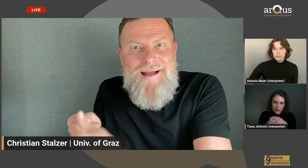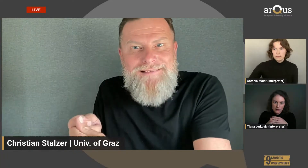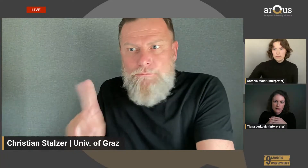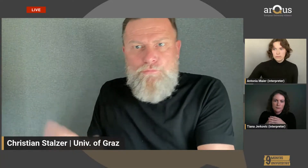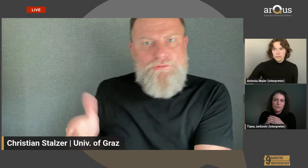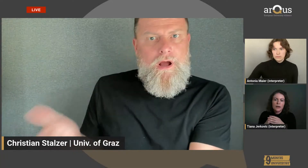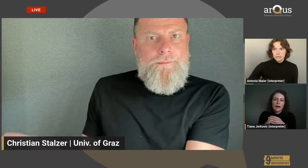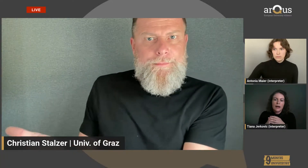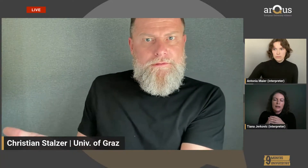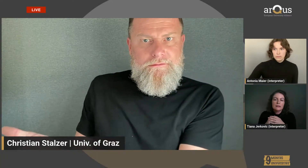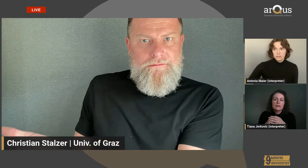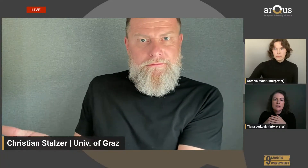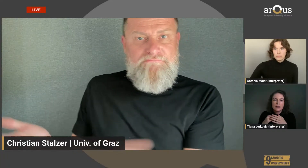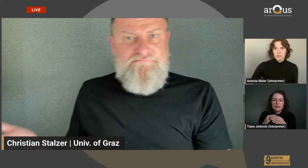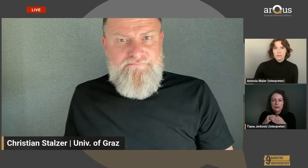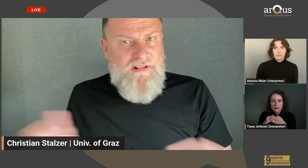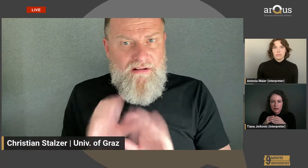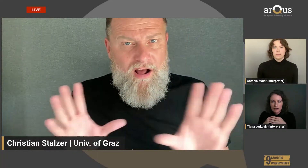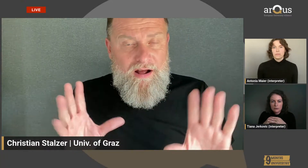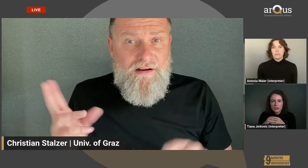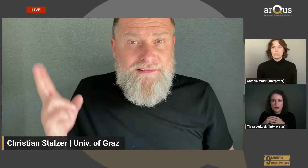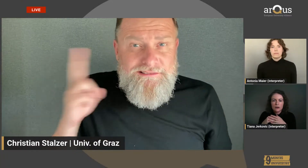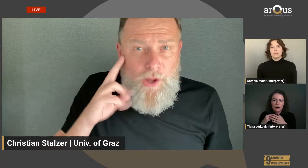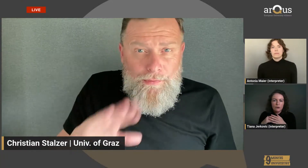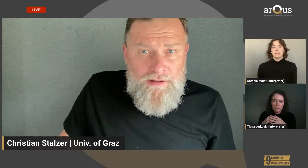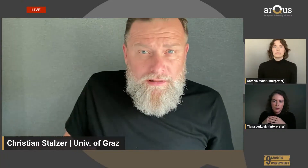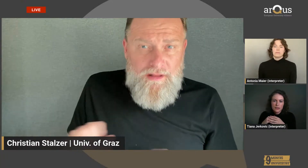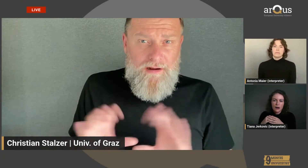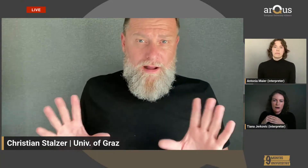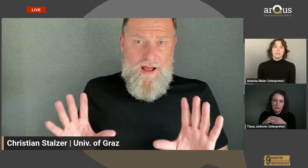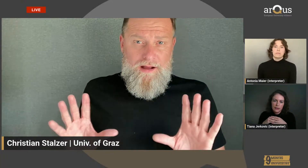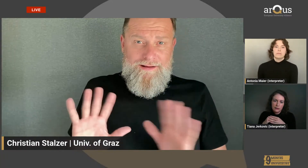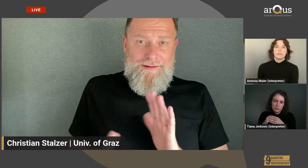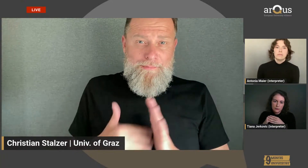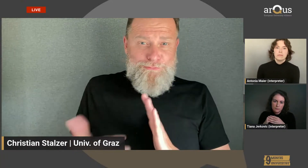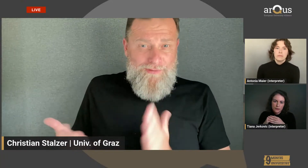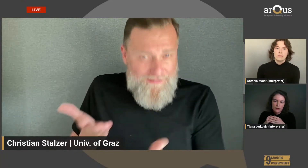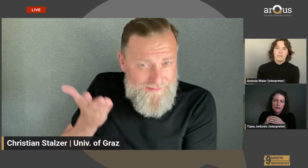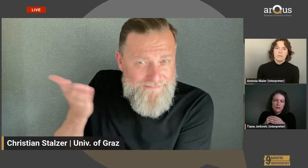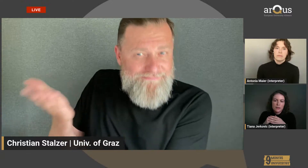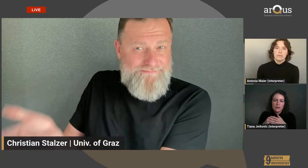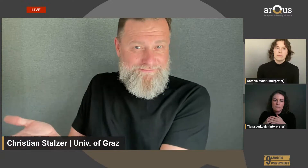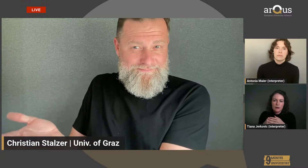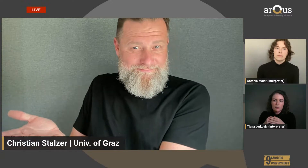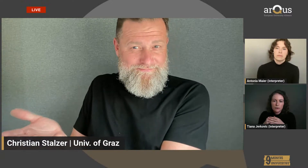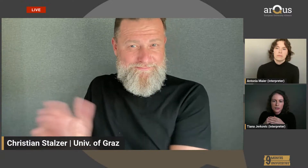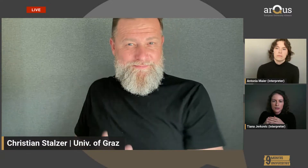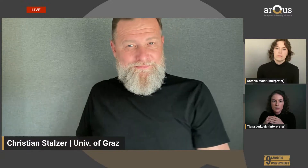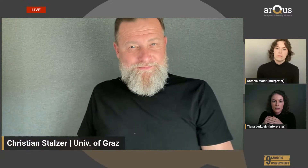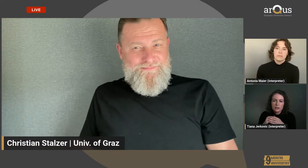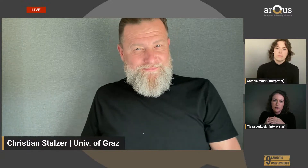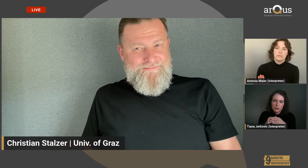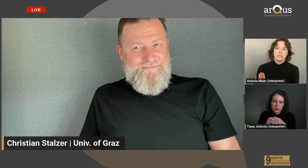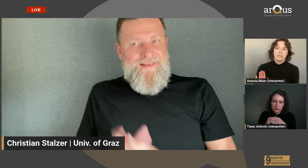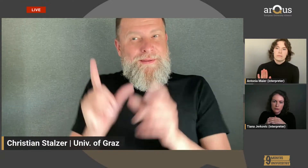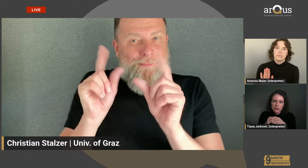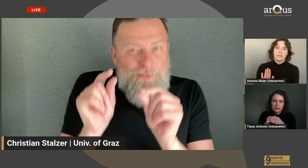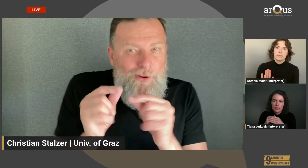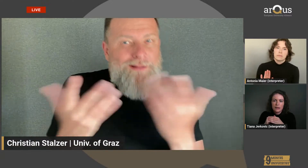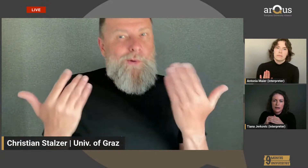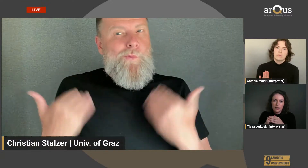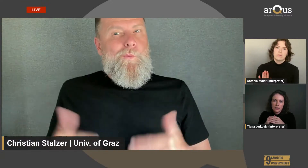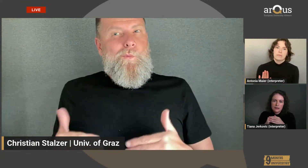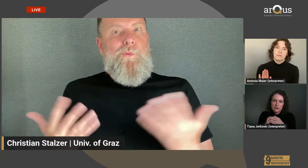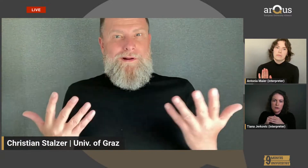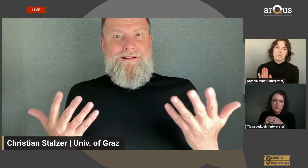language rights and that sign language offers are available. So that is very important, especially for children, that